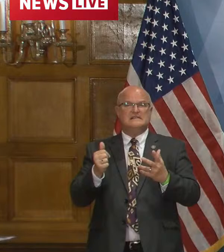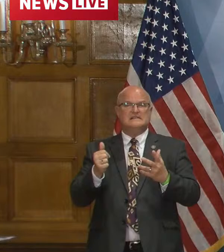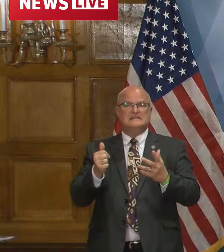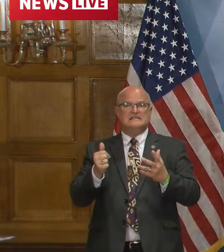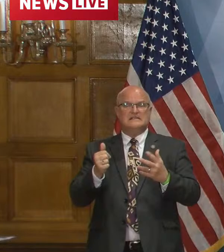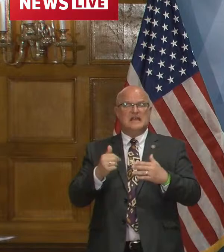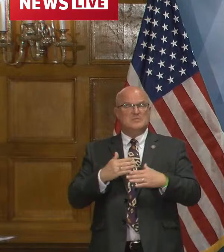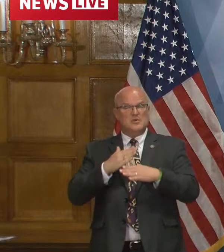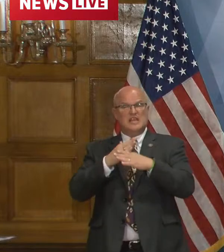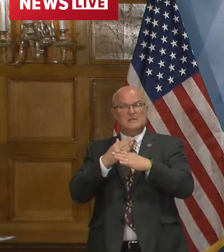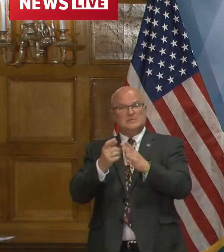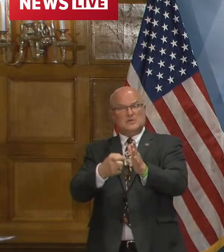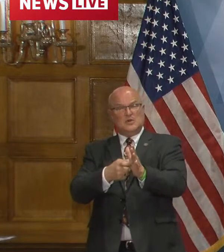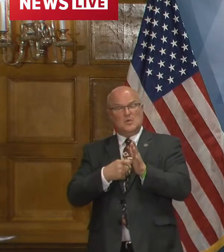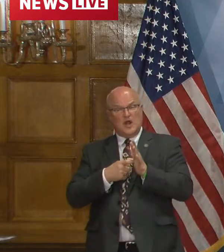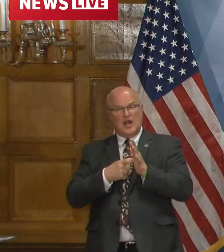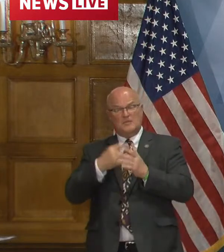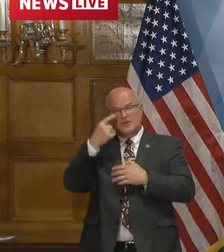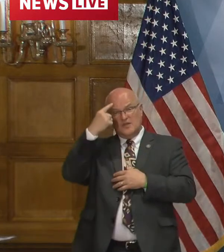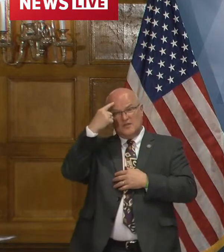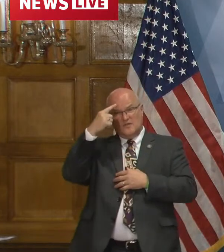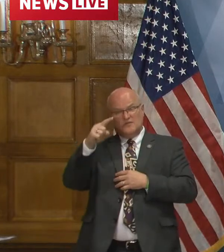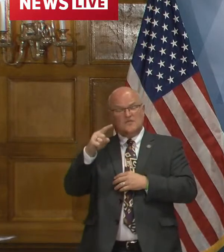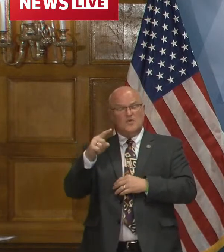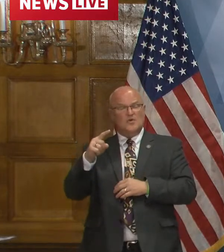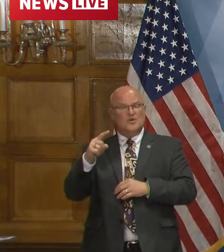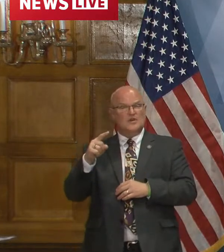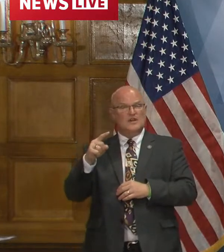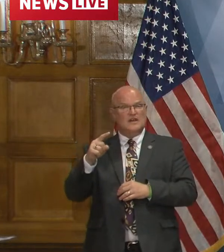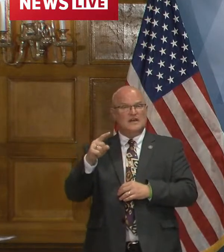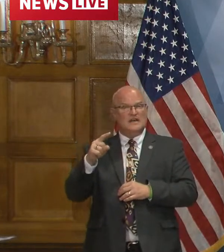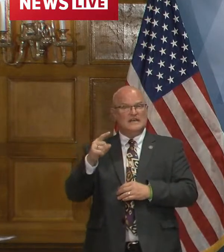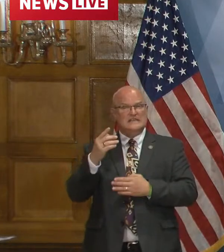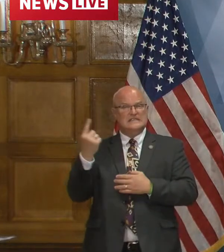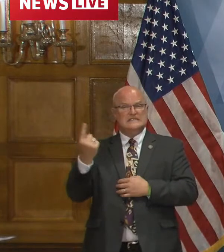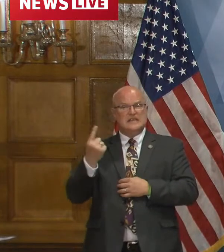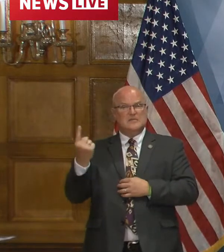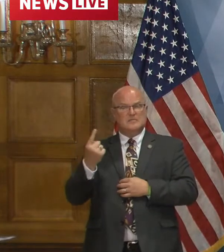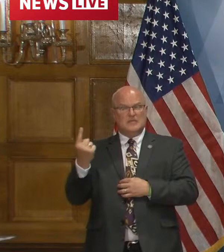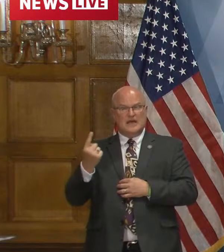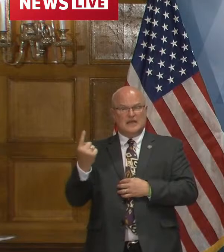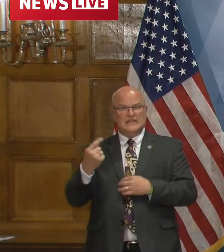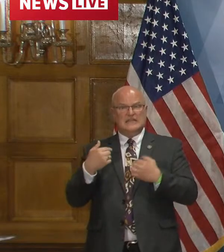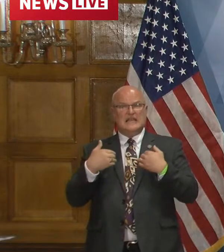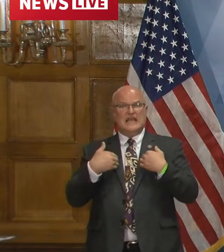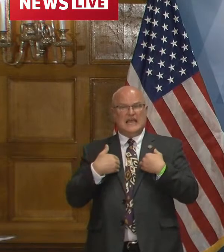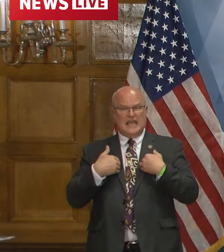and it prohibits the requirement for the somebody to be